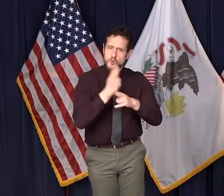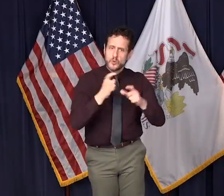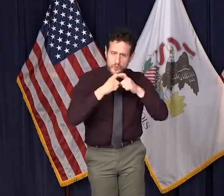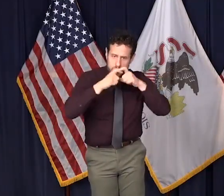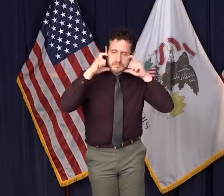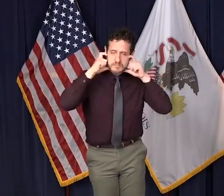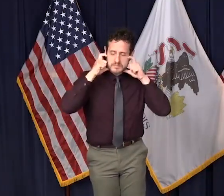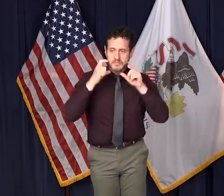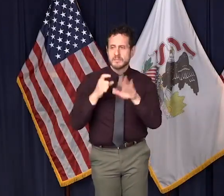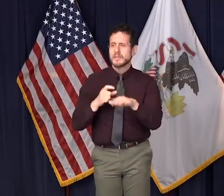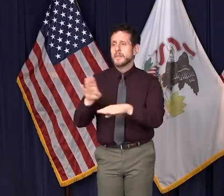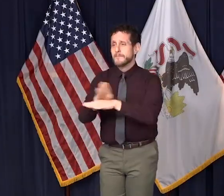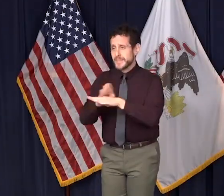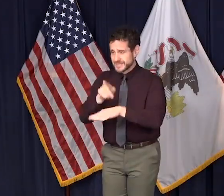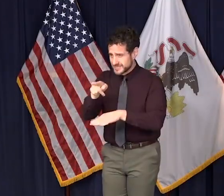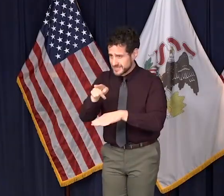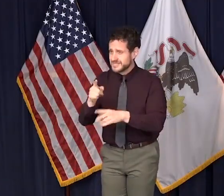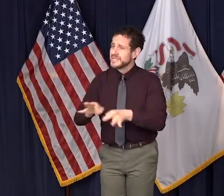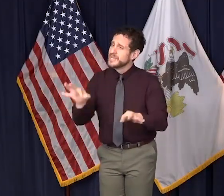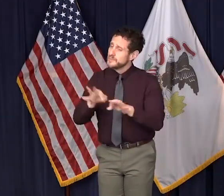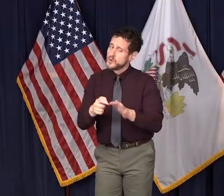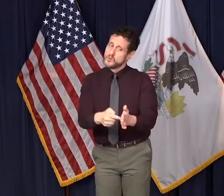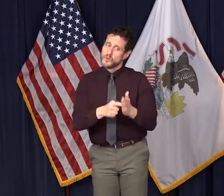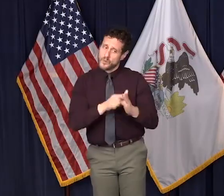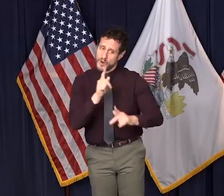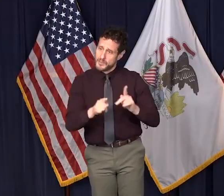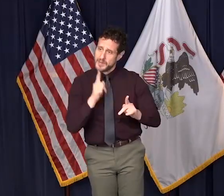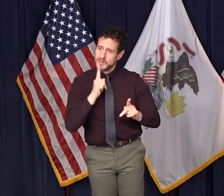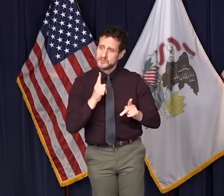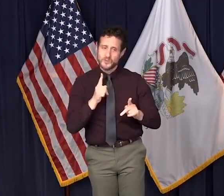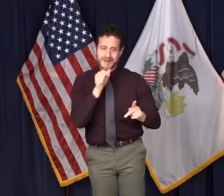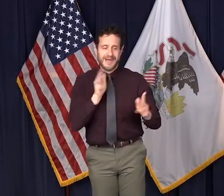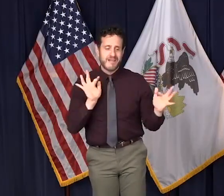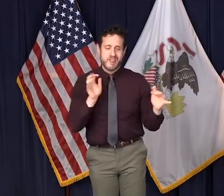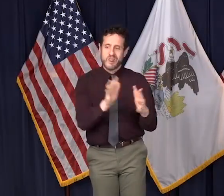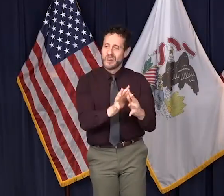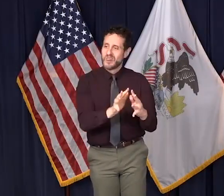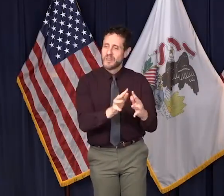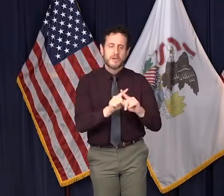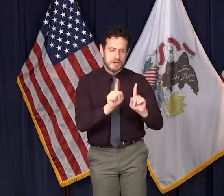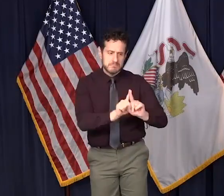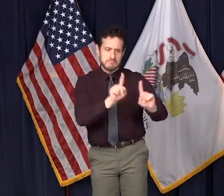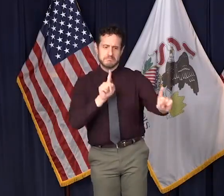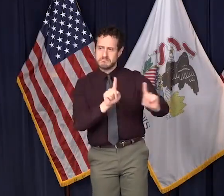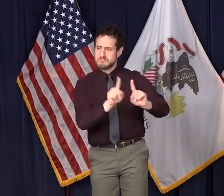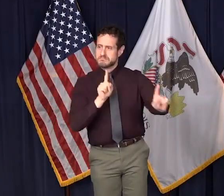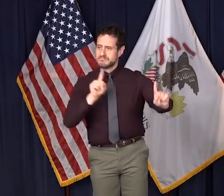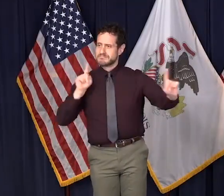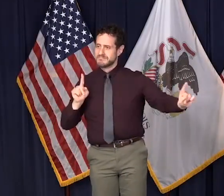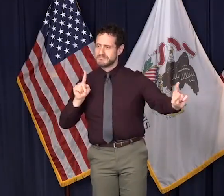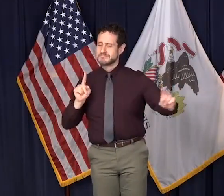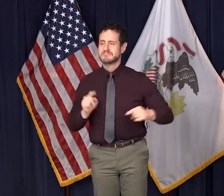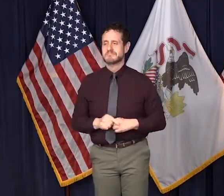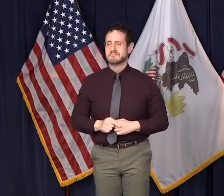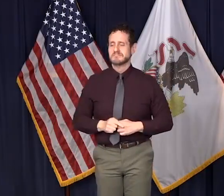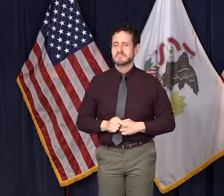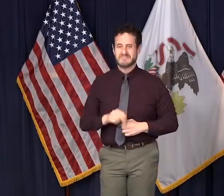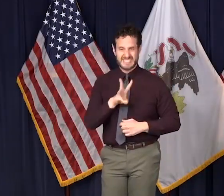Businesses, please require customers to keep 6 feet of distance between each other. Please require the use of face